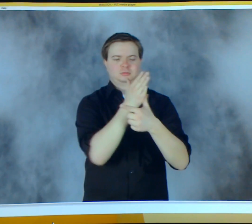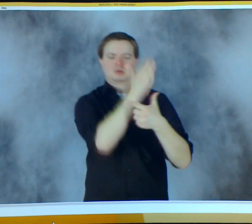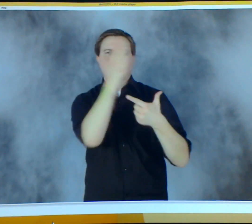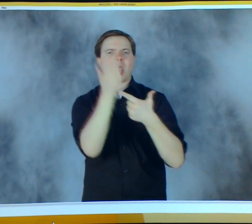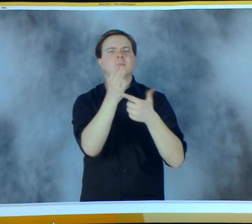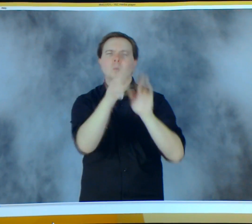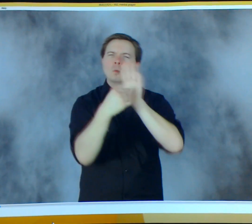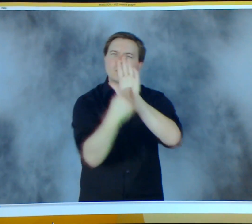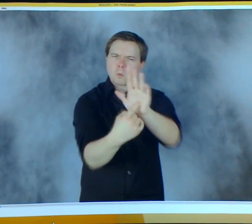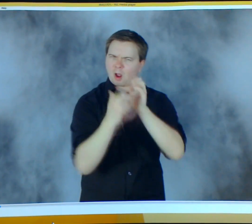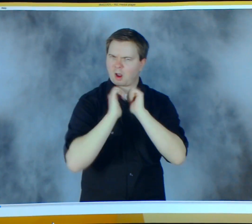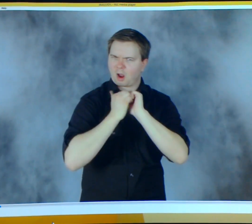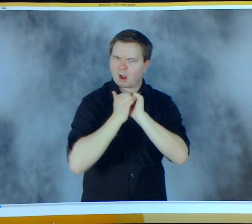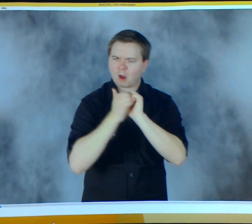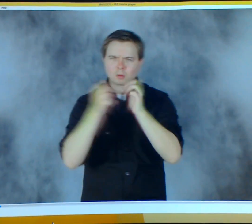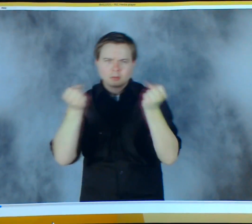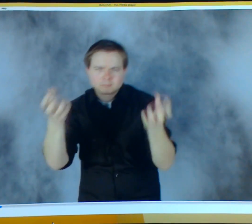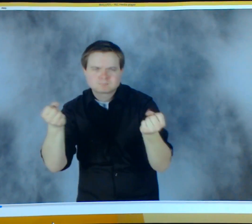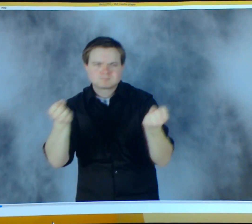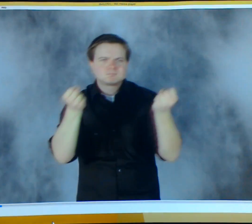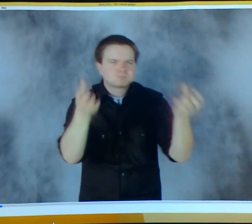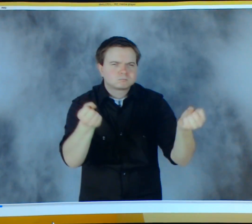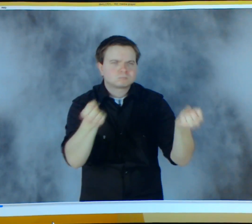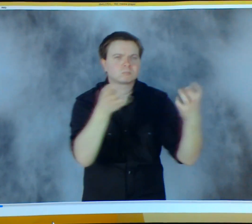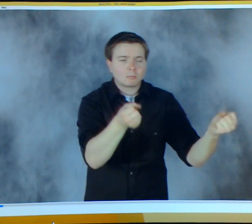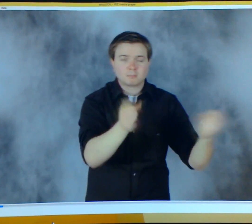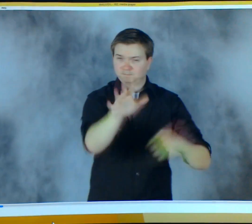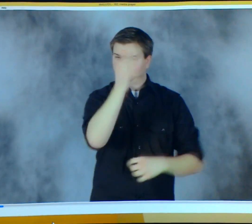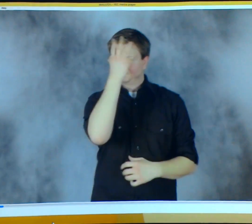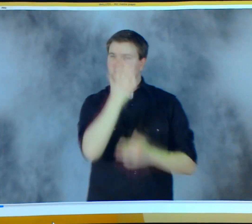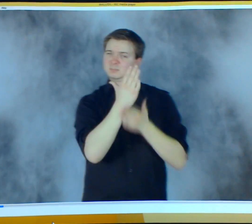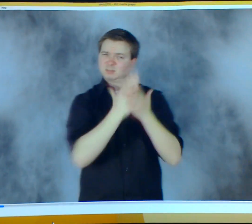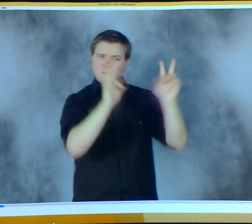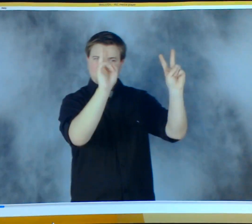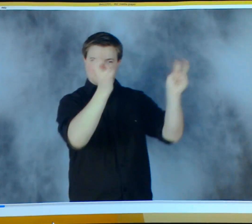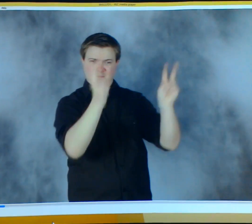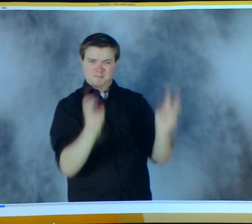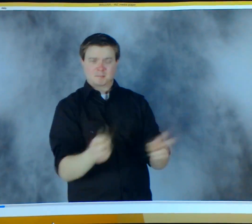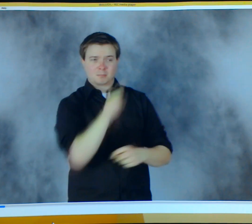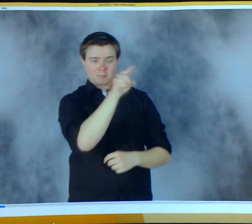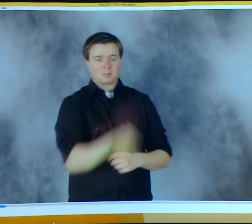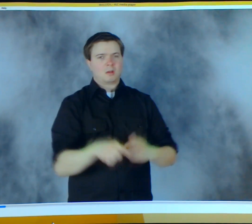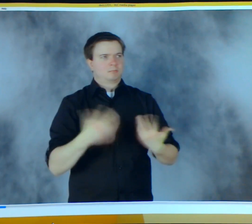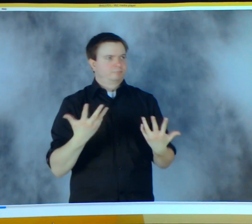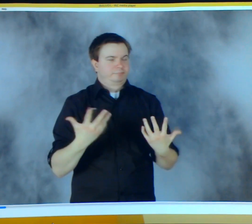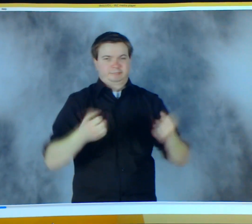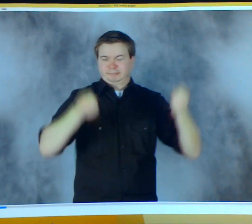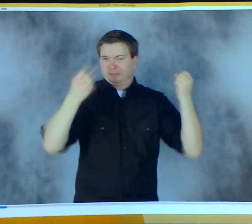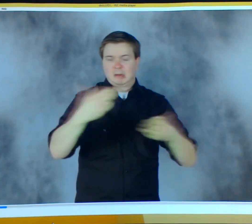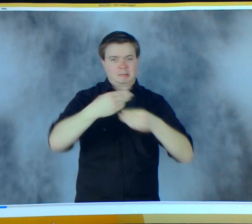After the explanation of the phrase is done, it'll show several examples of how the sign may be done in